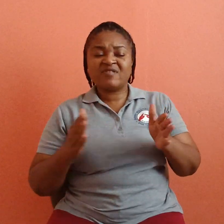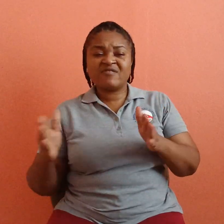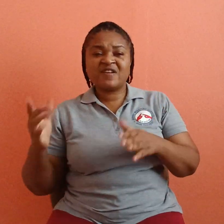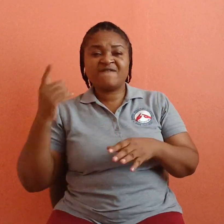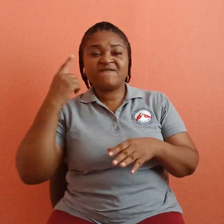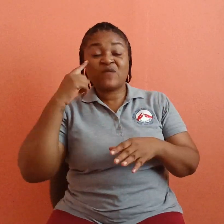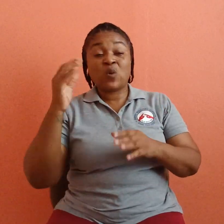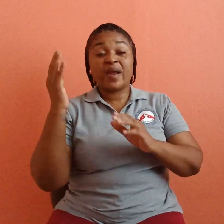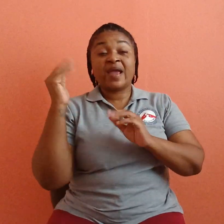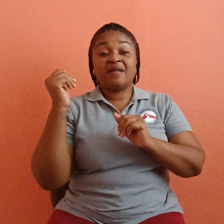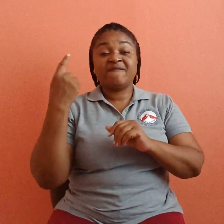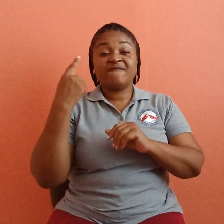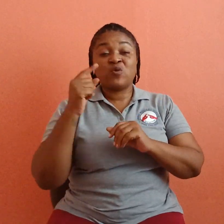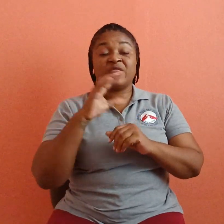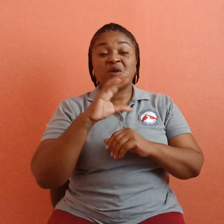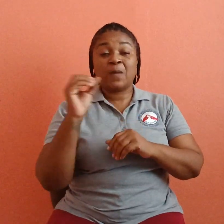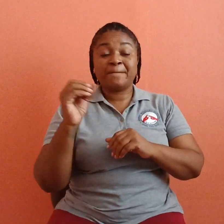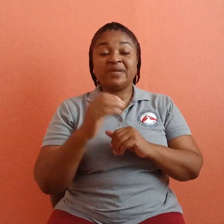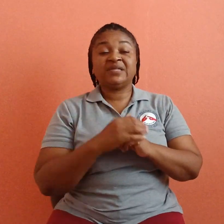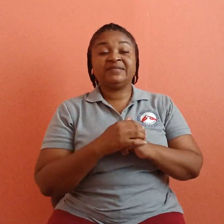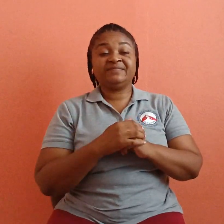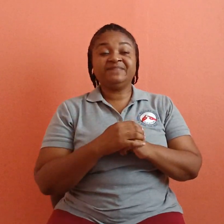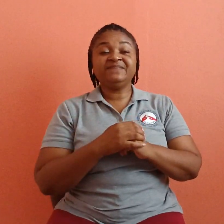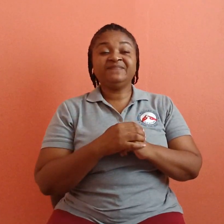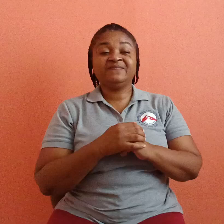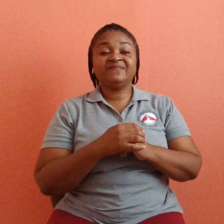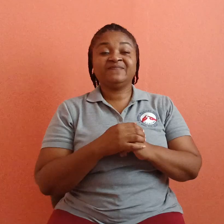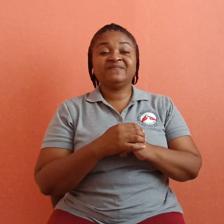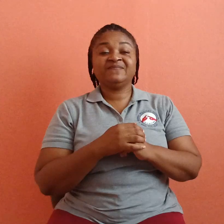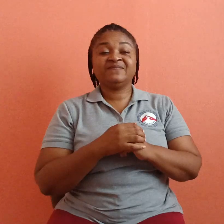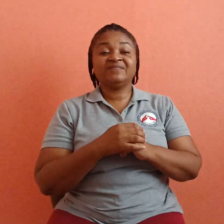for the company? You can mention it there.